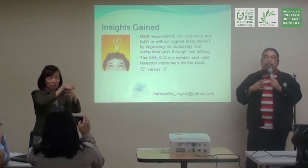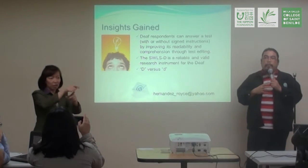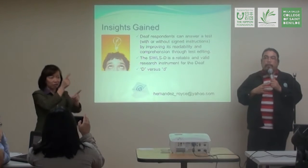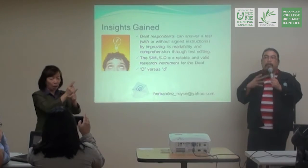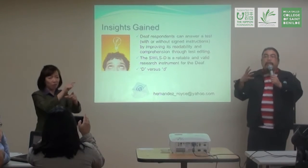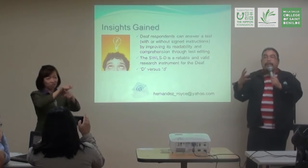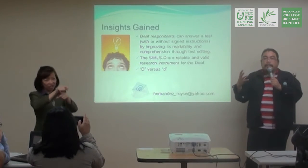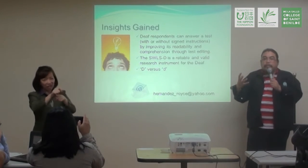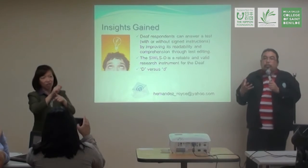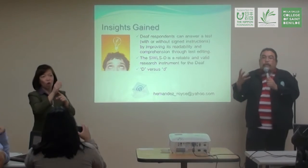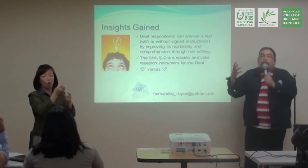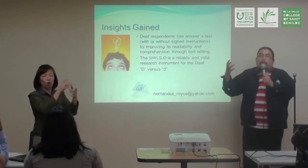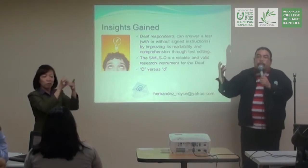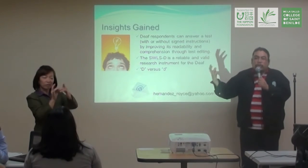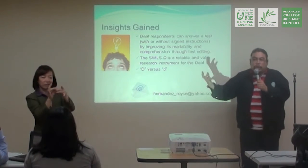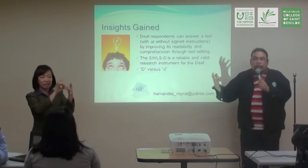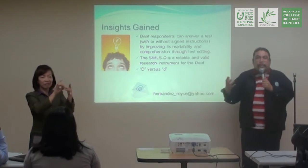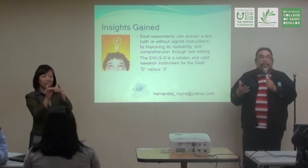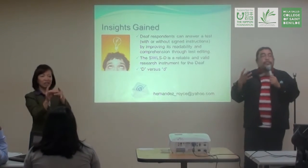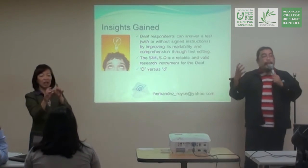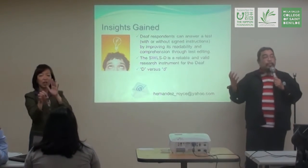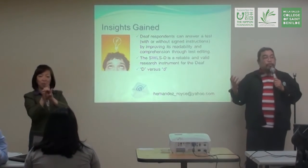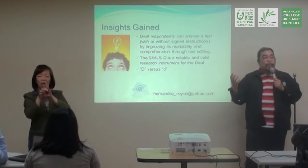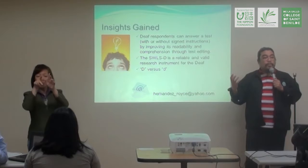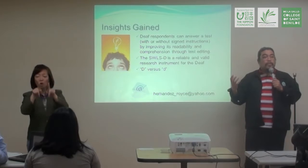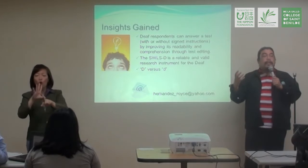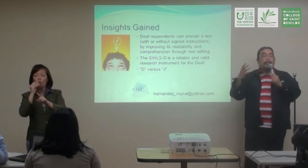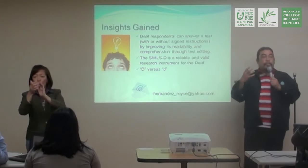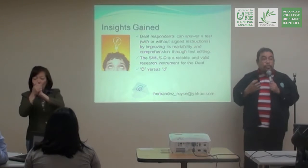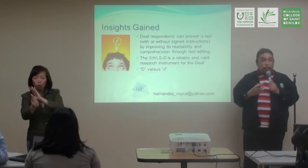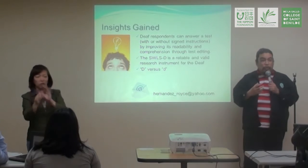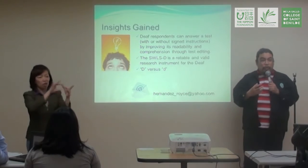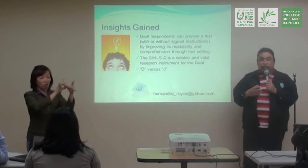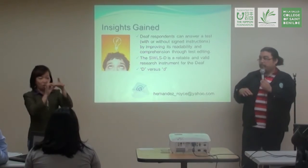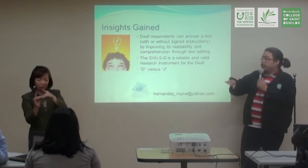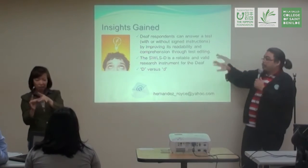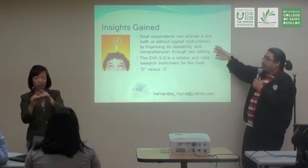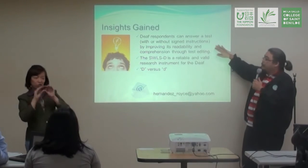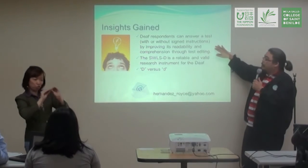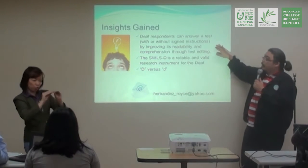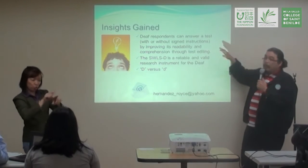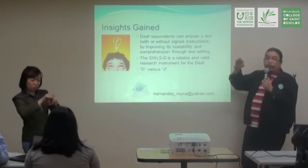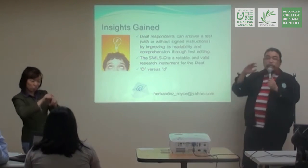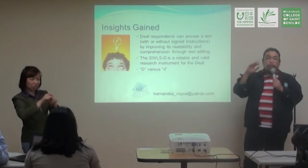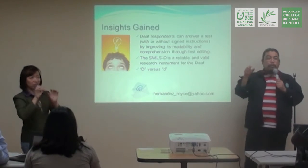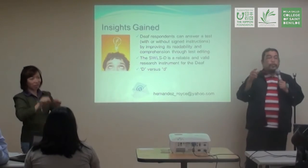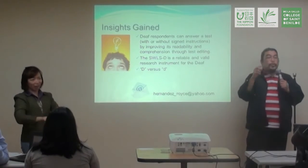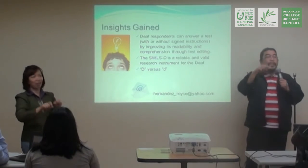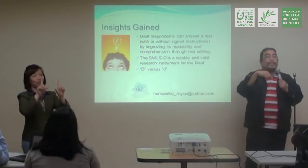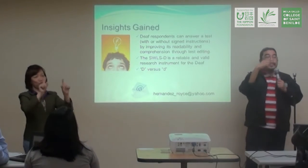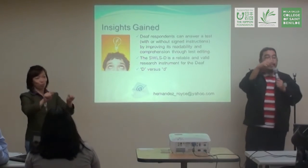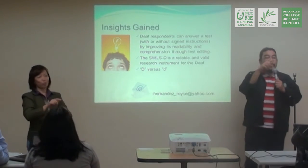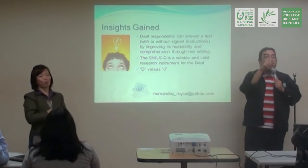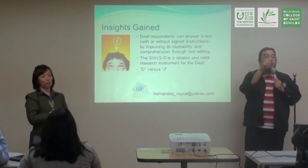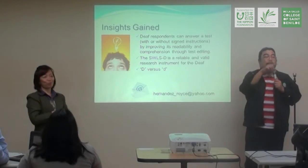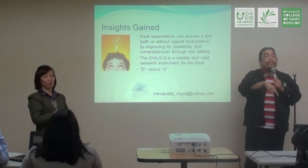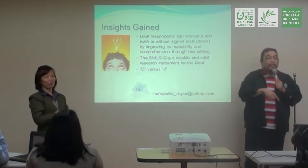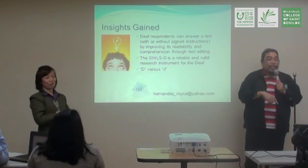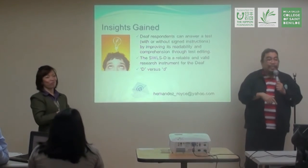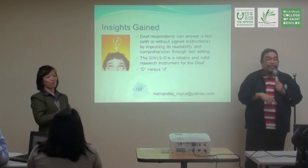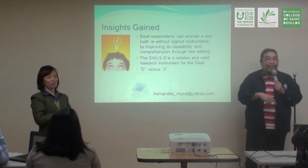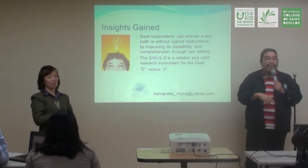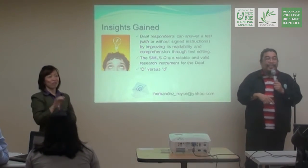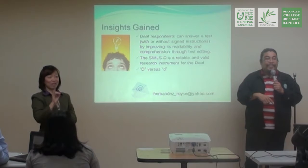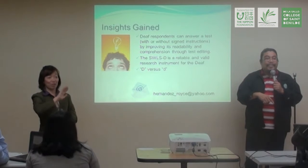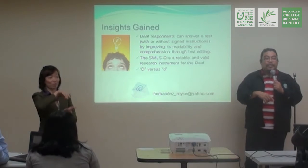the proper linkages with authorities, experts, it's doable. Okay? Which we really did it actually in